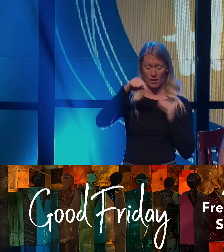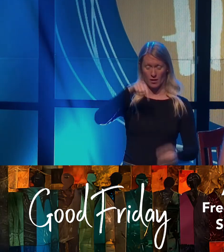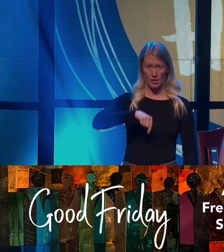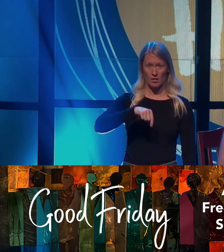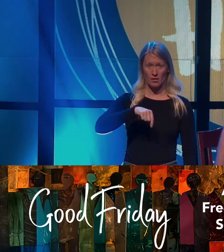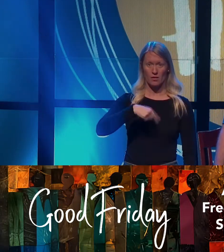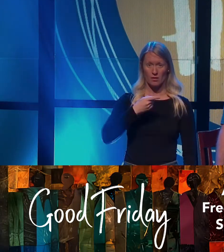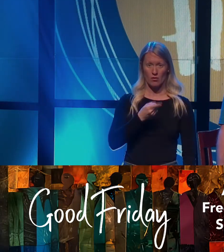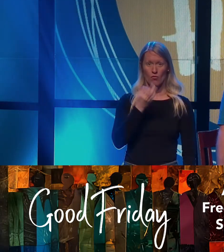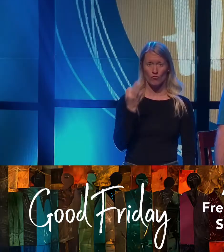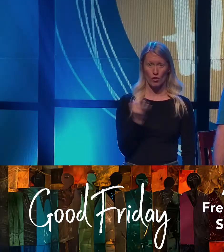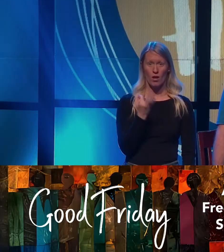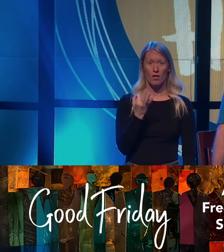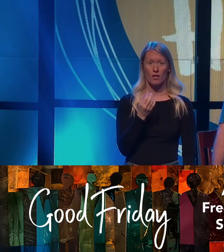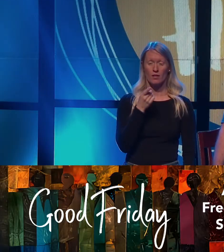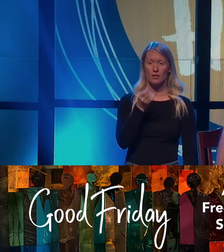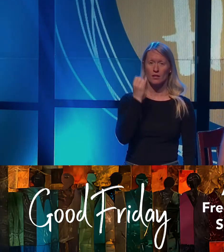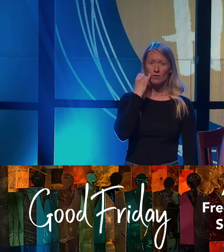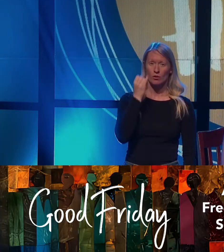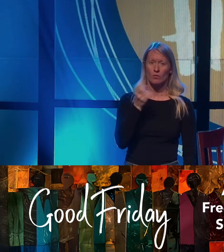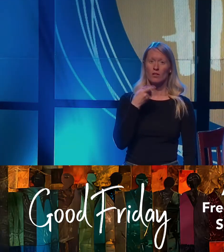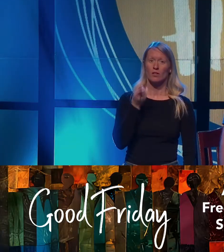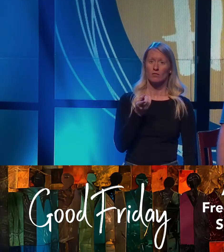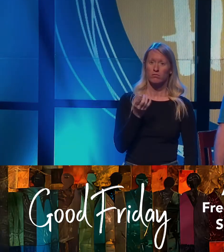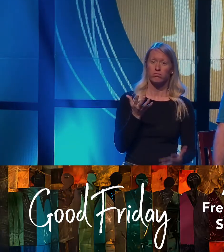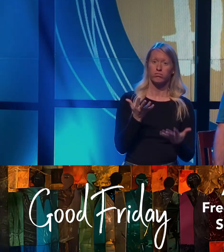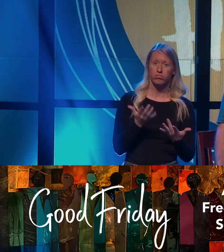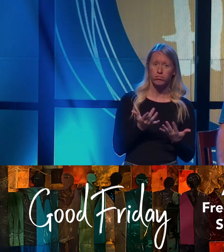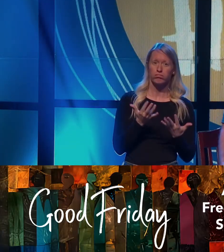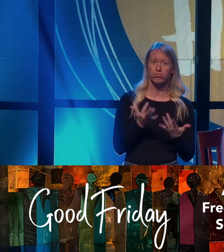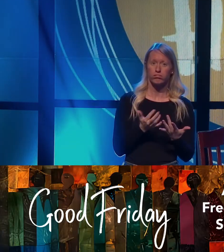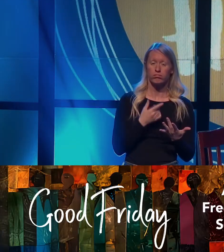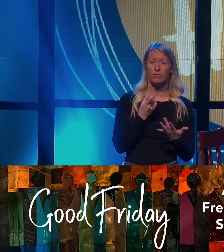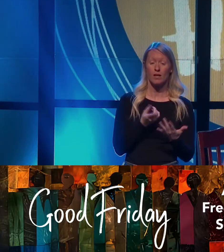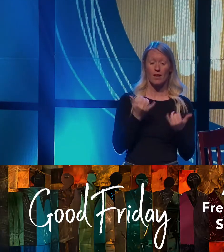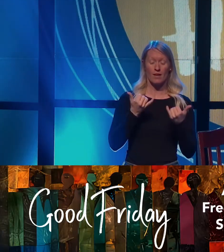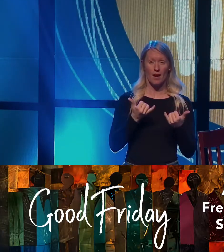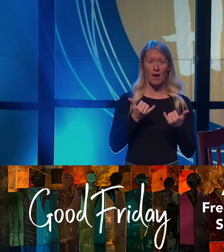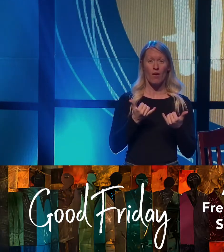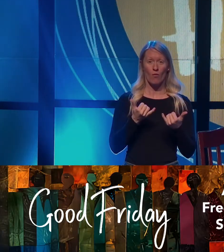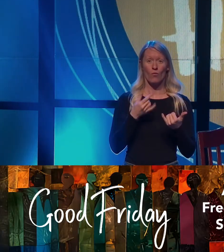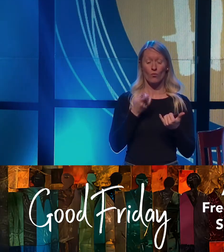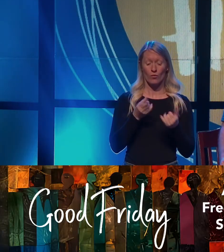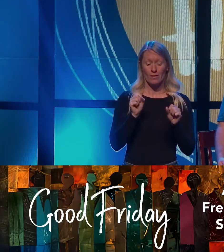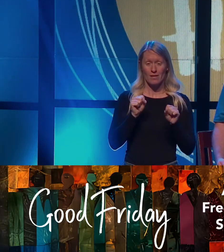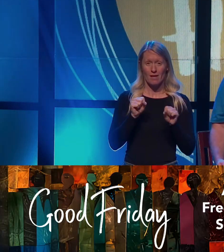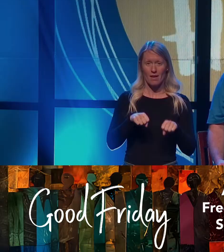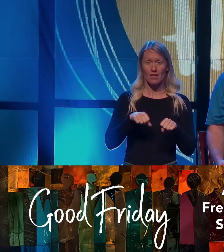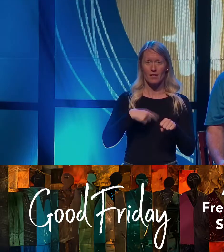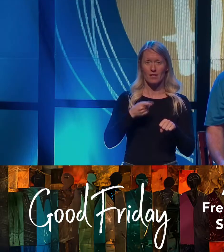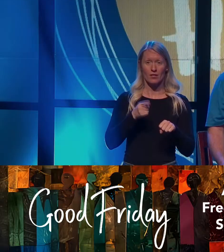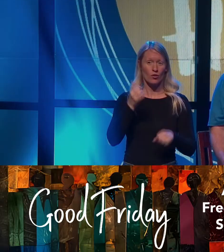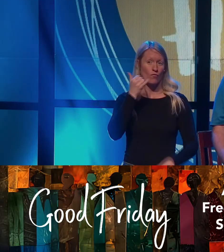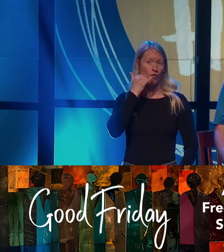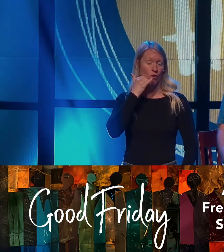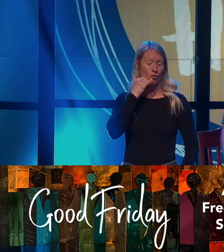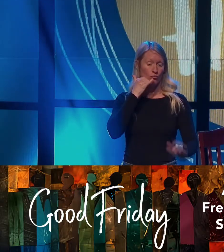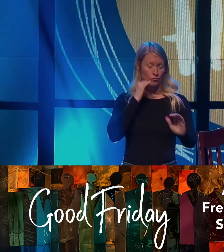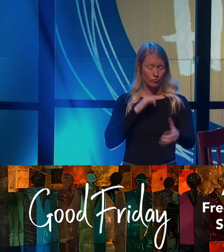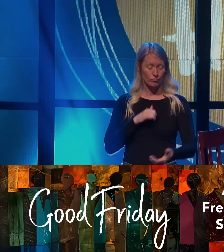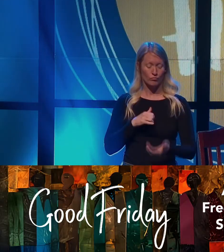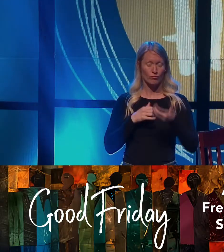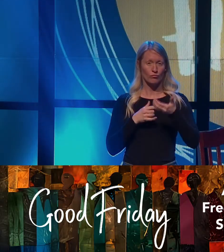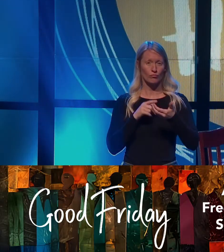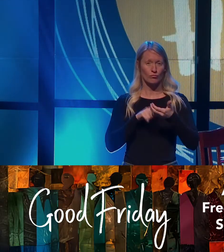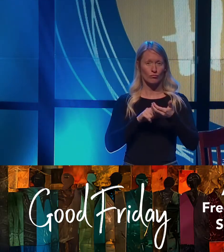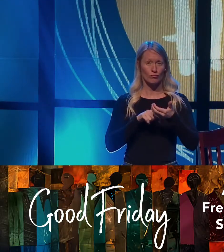So if you've been procrastinating, this is your moment. Go ahead and pull out your phone right now. This is not a drill. Grab your